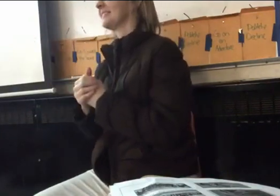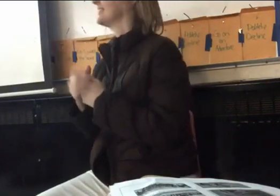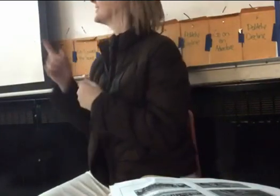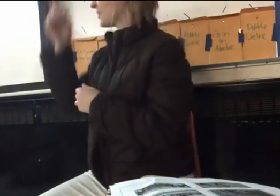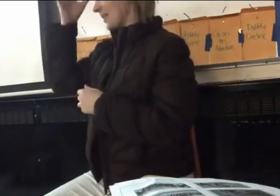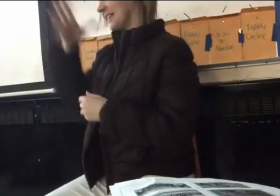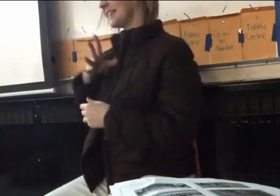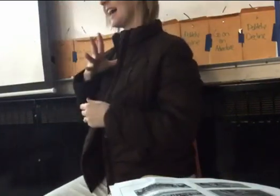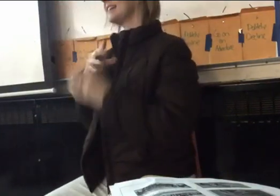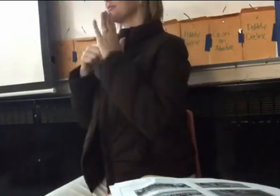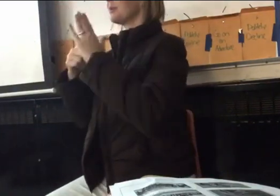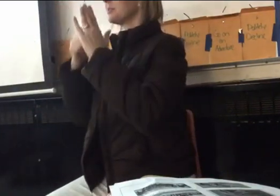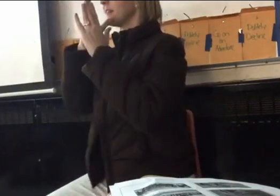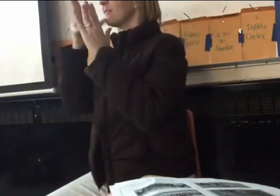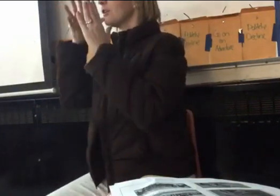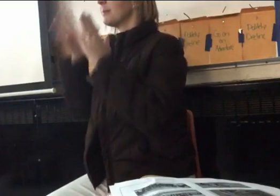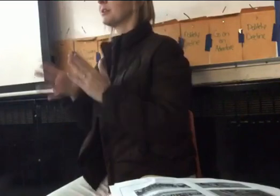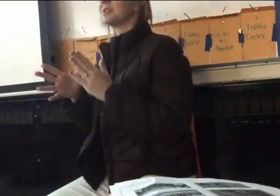guys represent the...